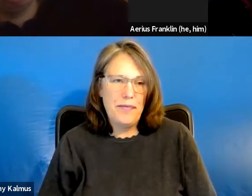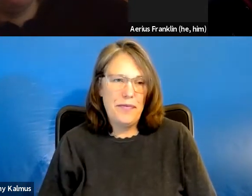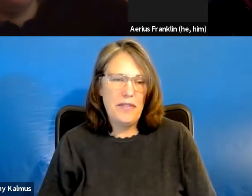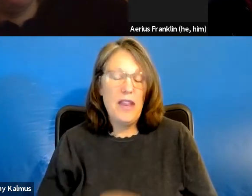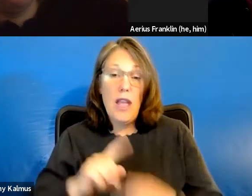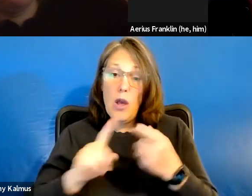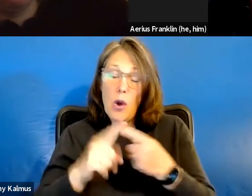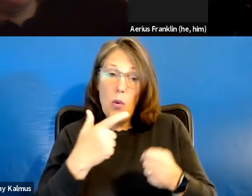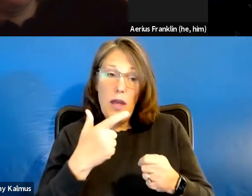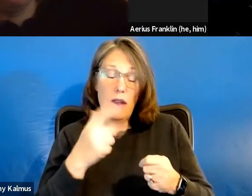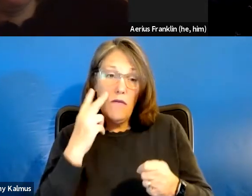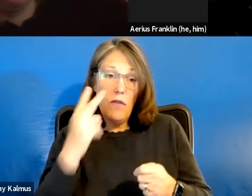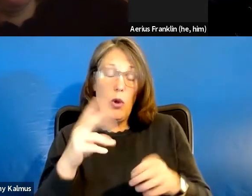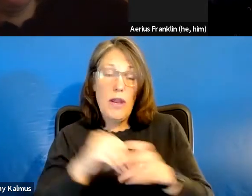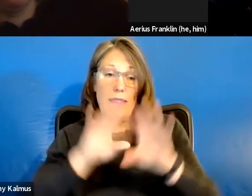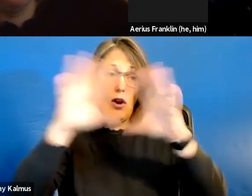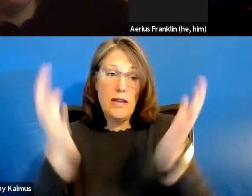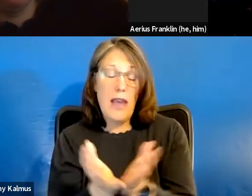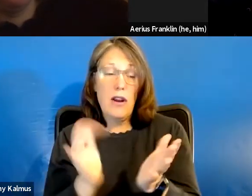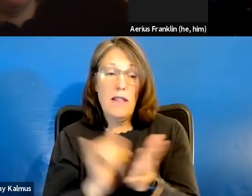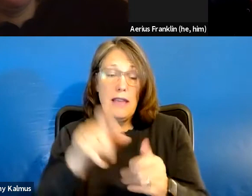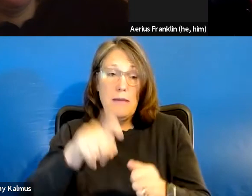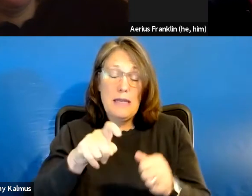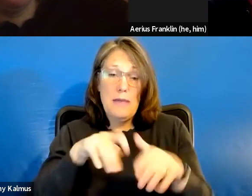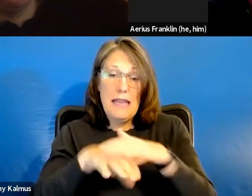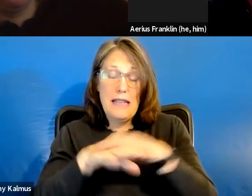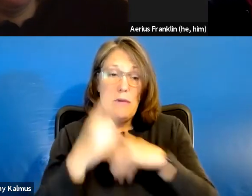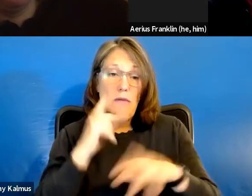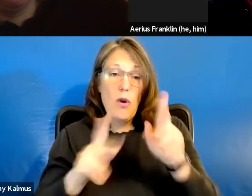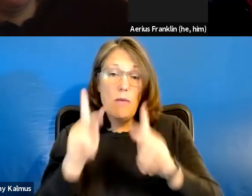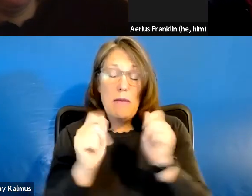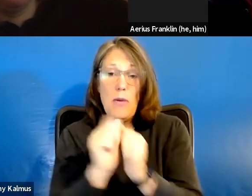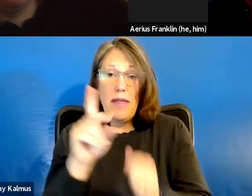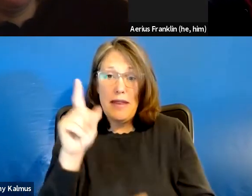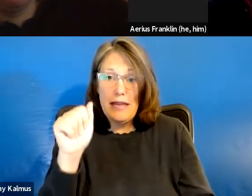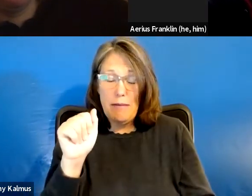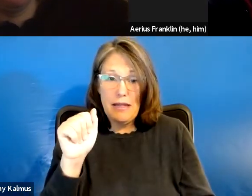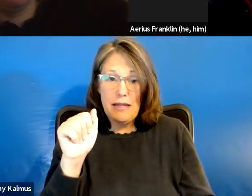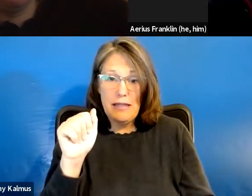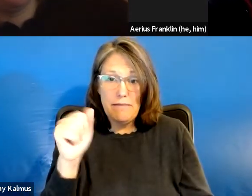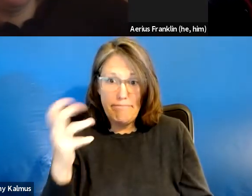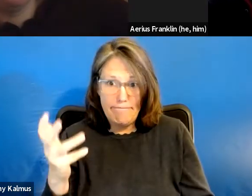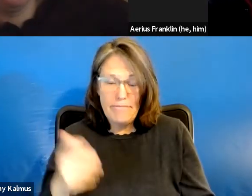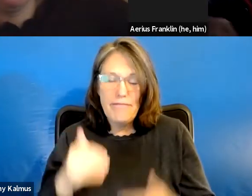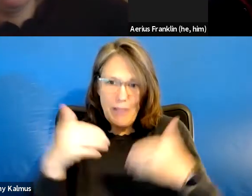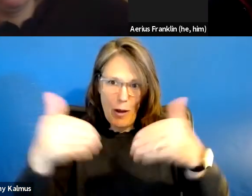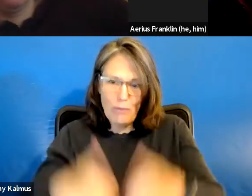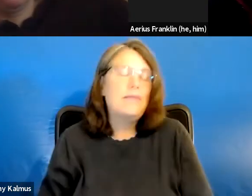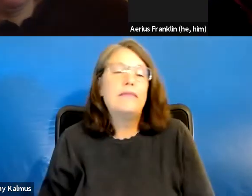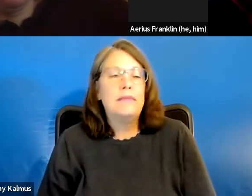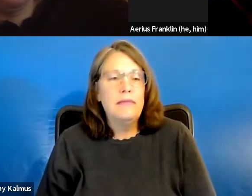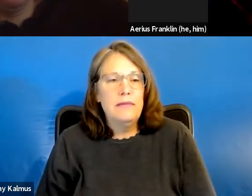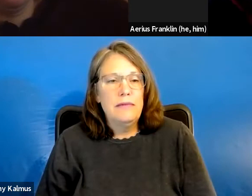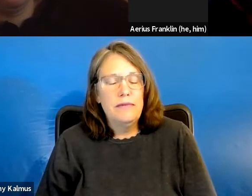When viewed in their entireties, these must be accessible to people with disabilities. Go.